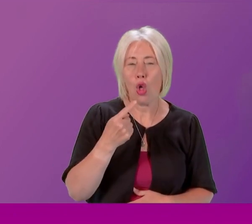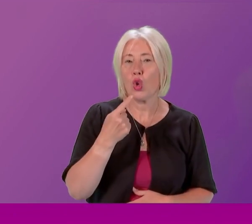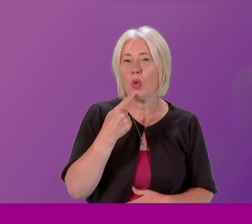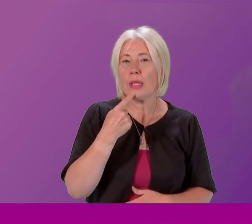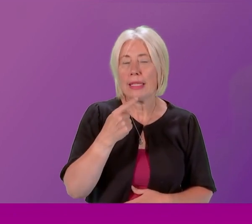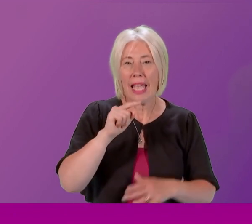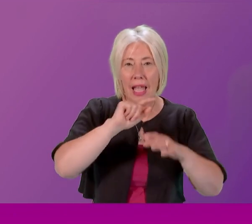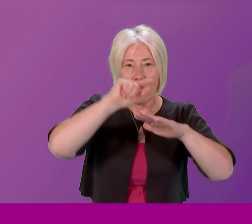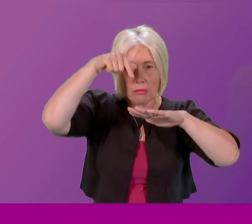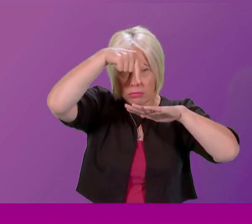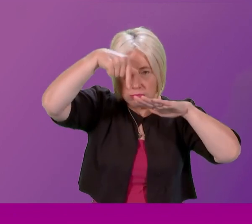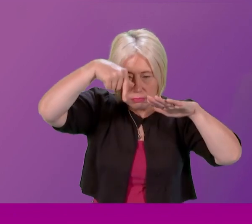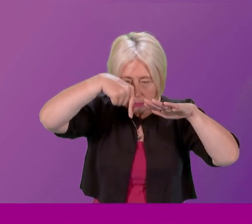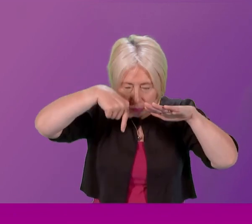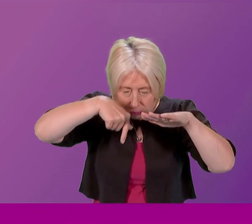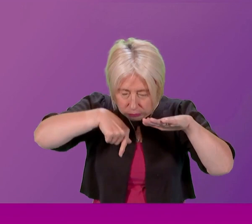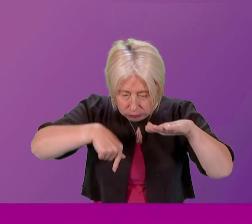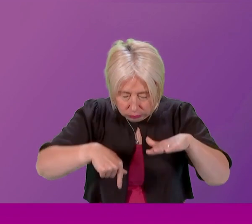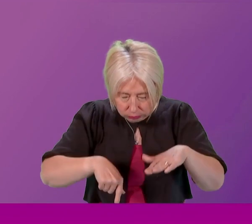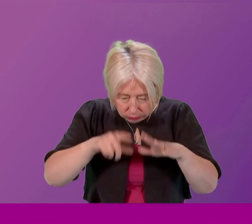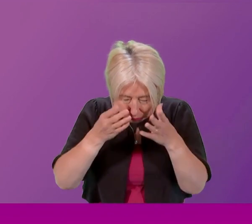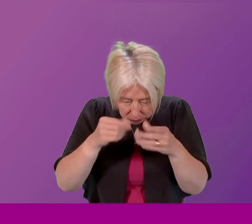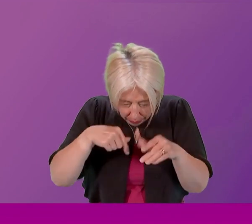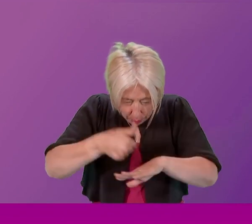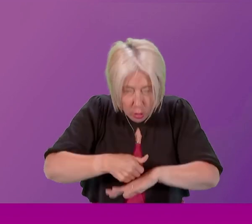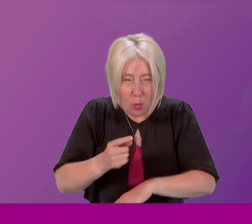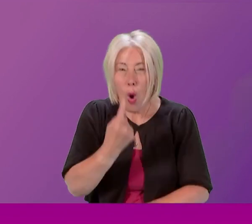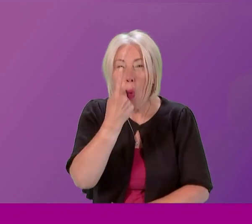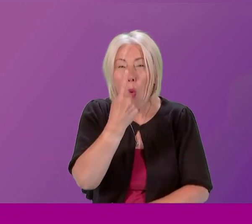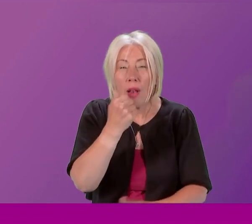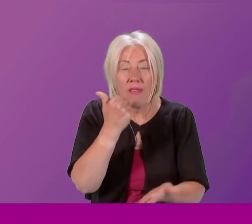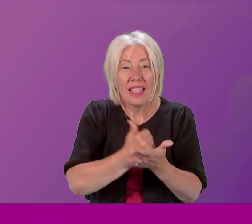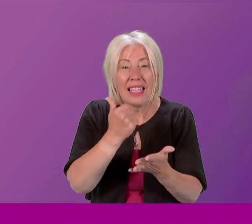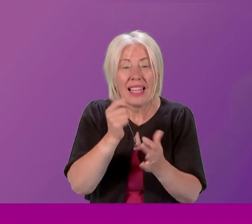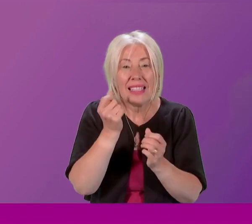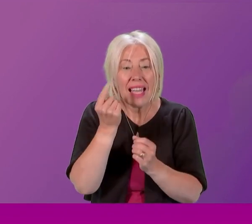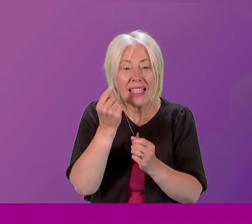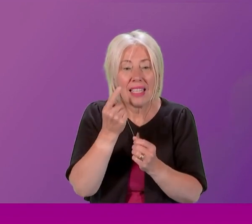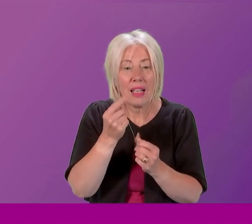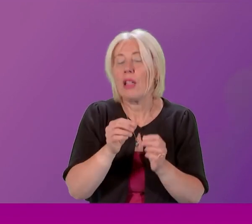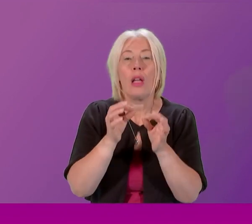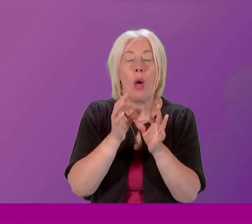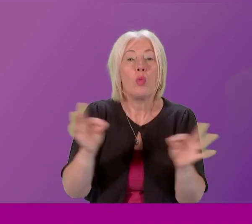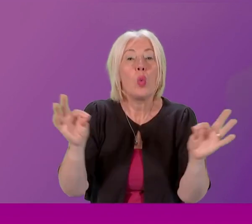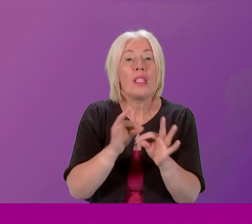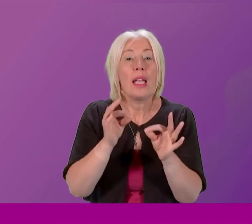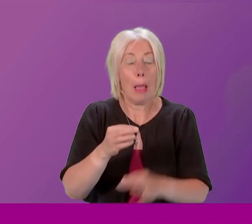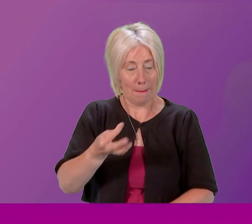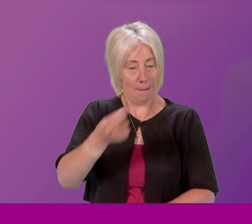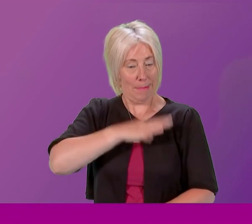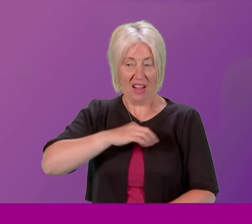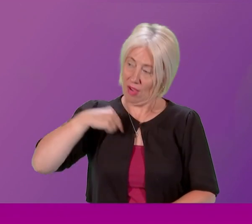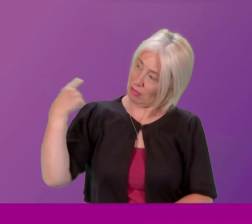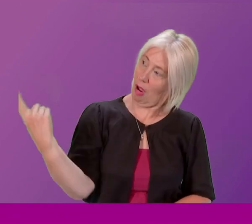down to one really great idea, which is that music brings benefit to us as humans.